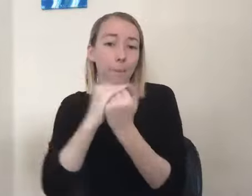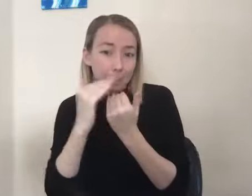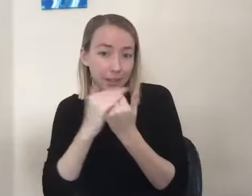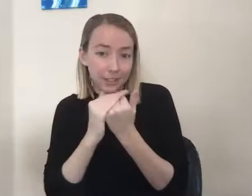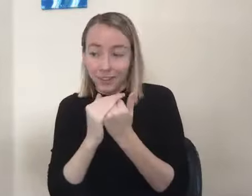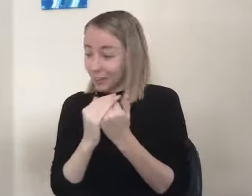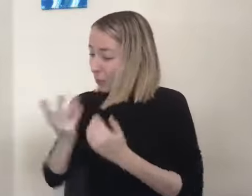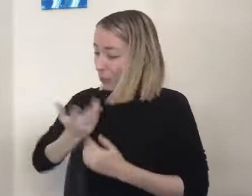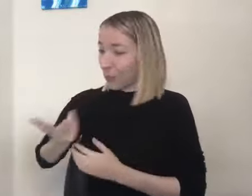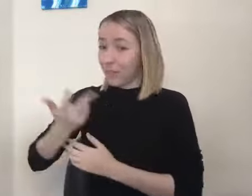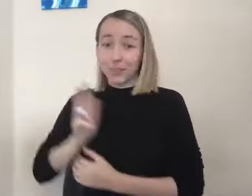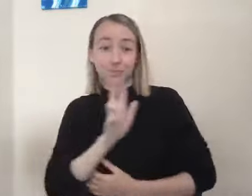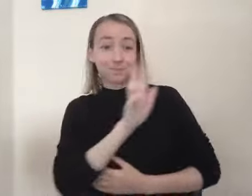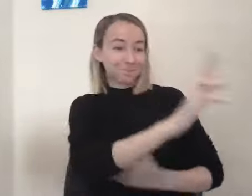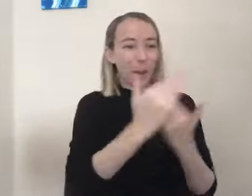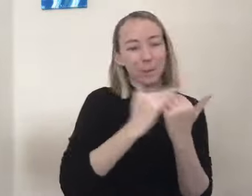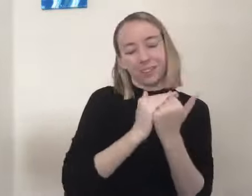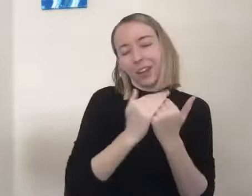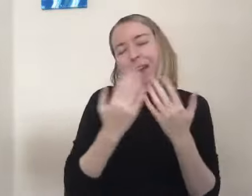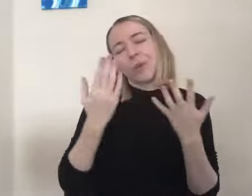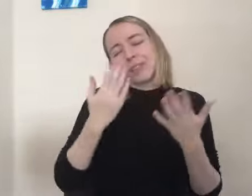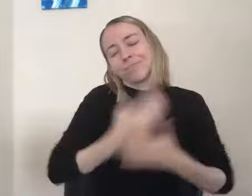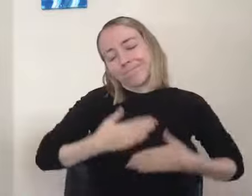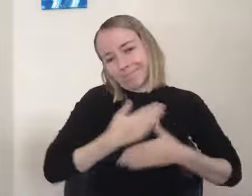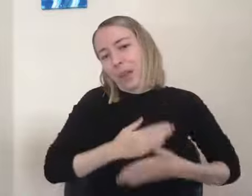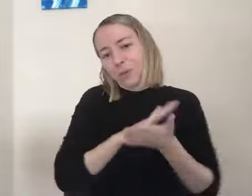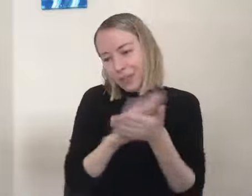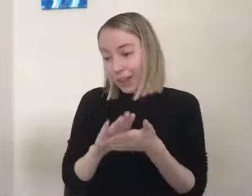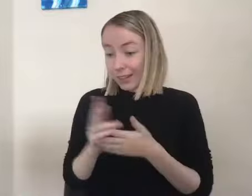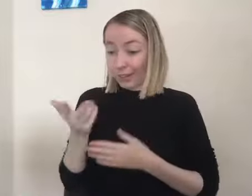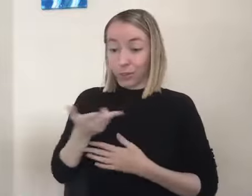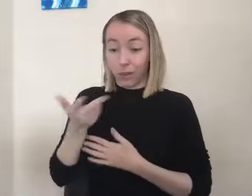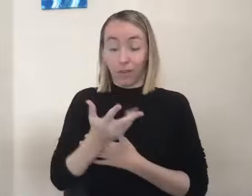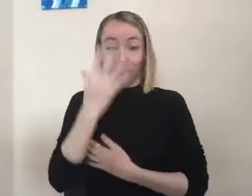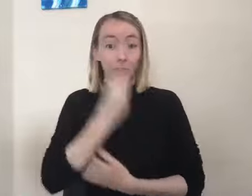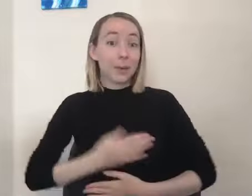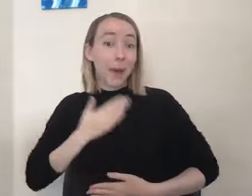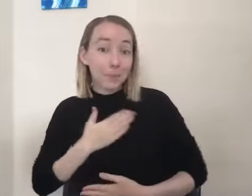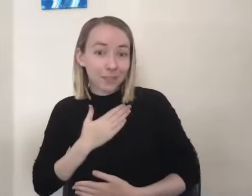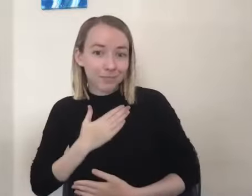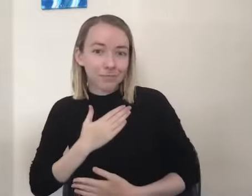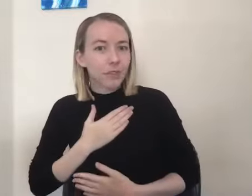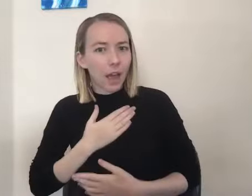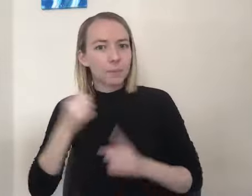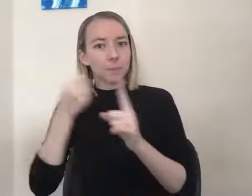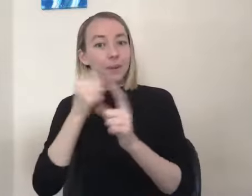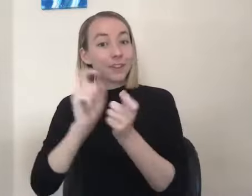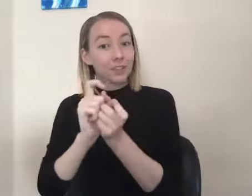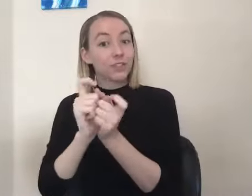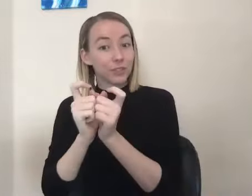with your boys. And that's what I did, because I did everything everybody suggested. And we had a nice night, and they went to bed happy. And